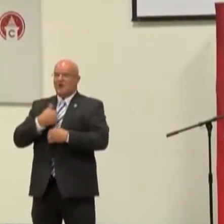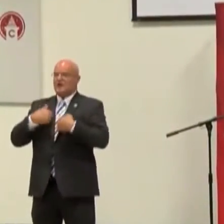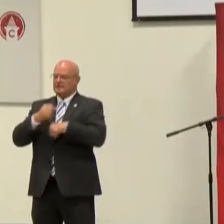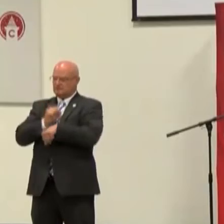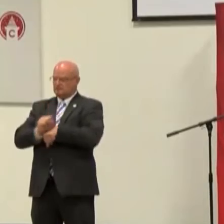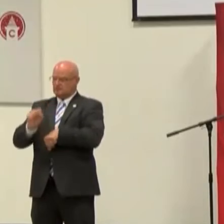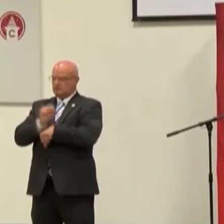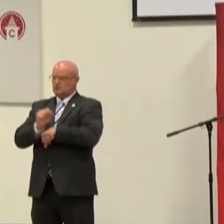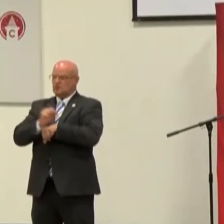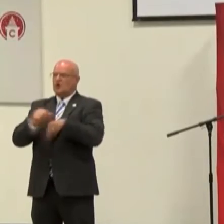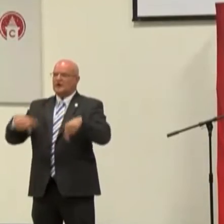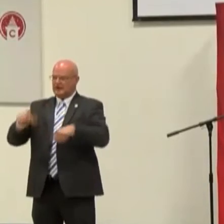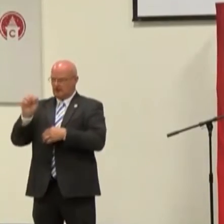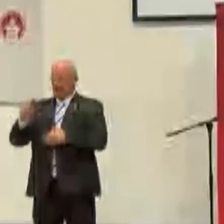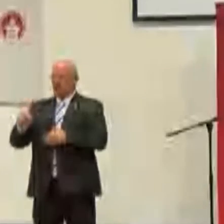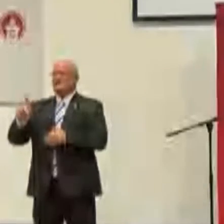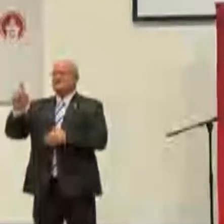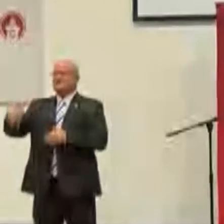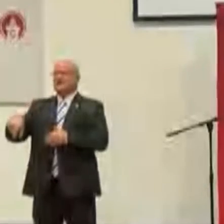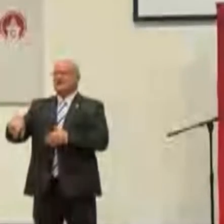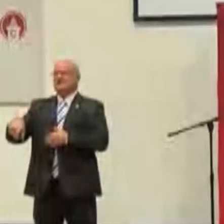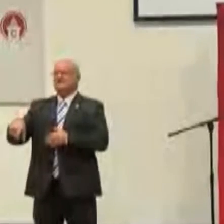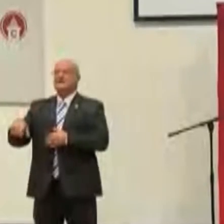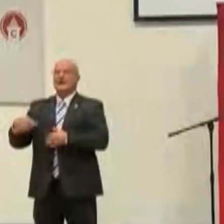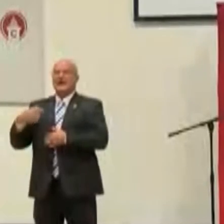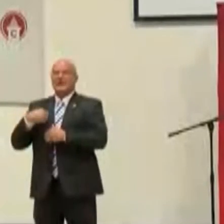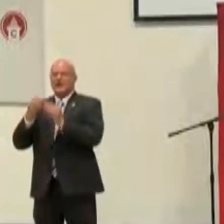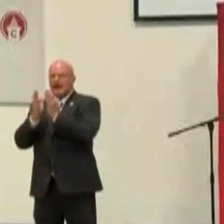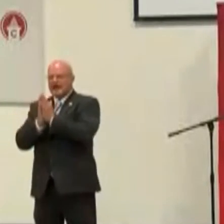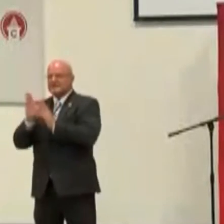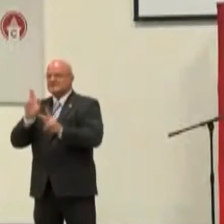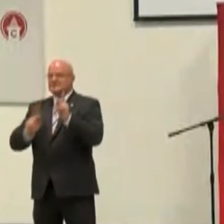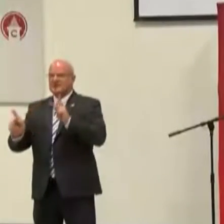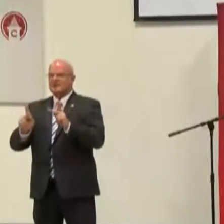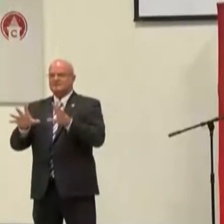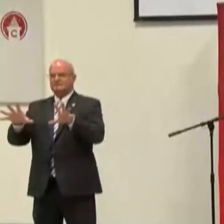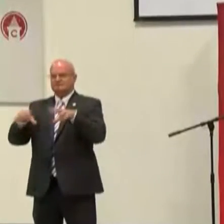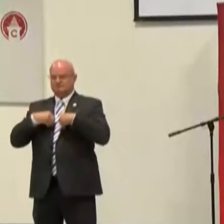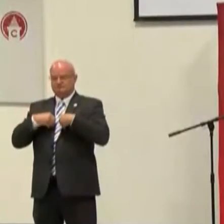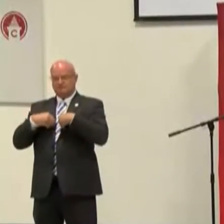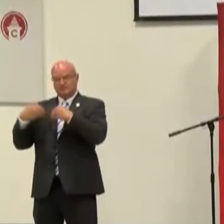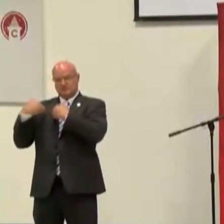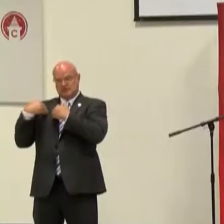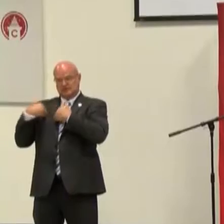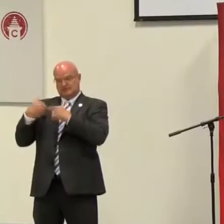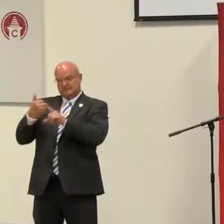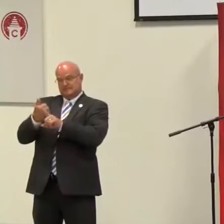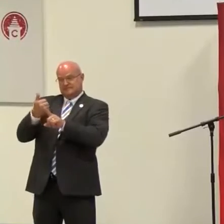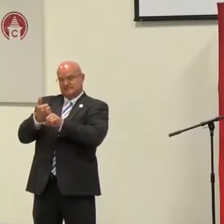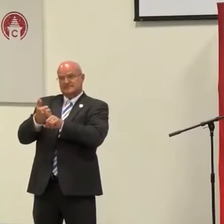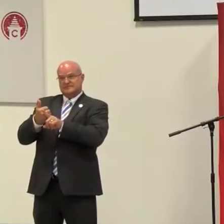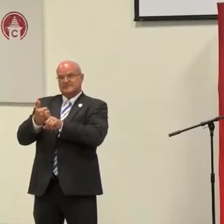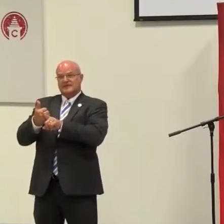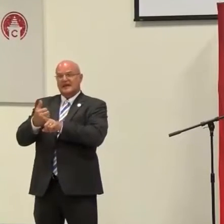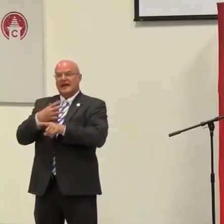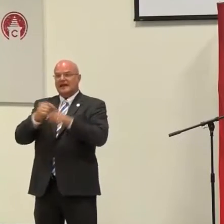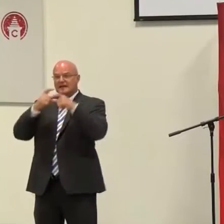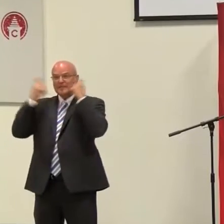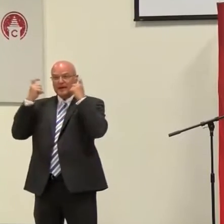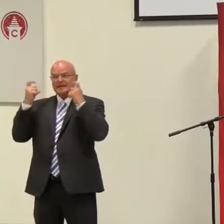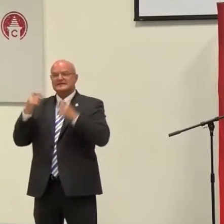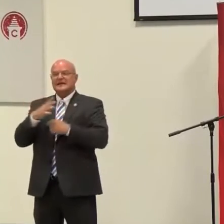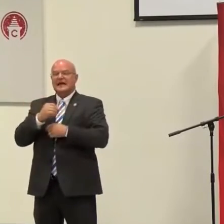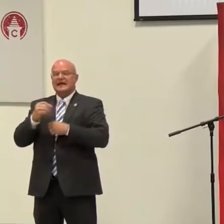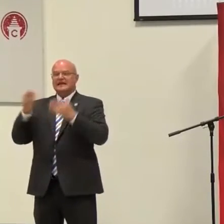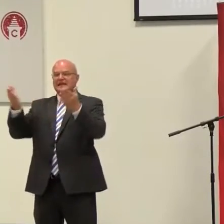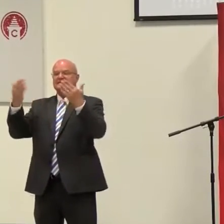work to do in Arkansas, and of course we're asking everyone to take responsibility to do their part. And then if you